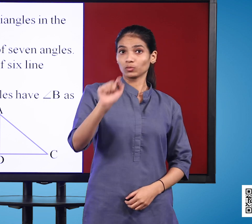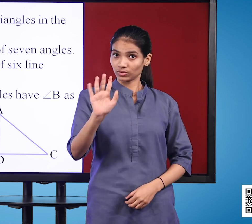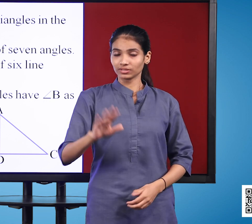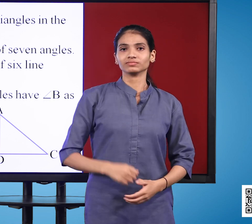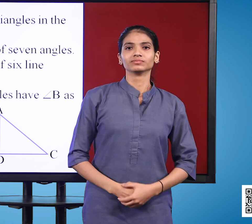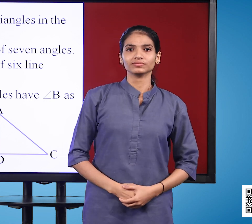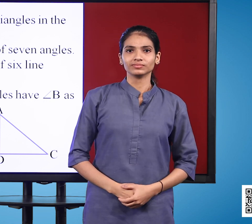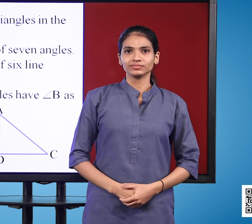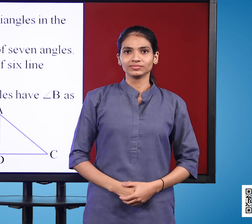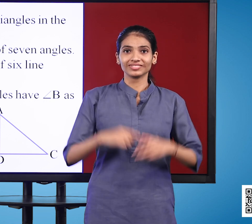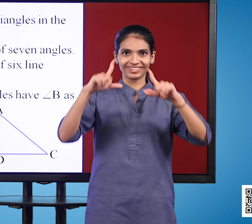2.